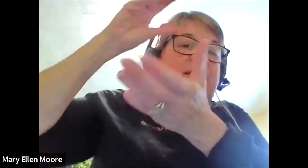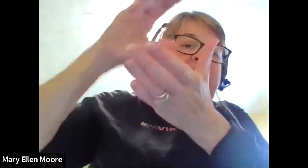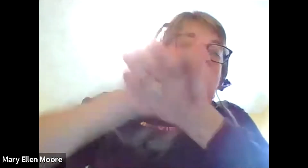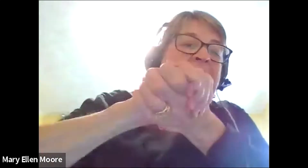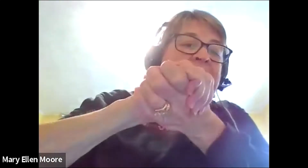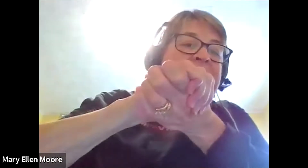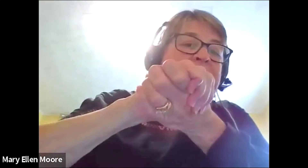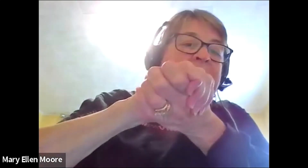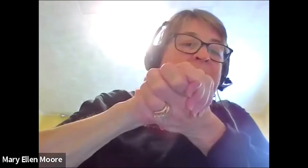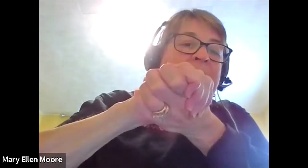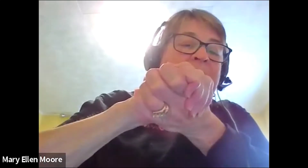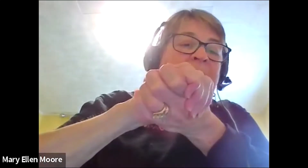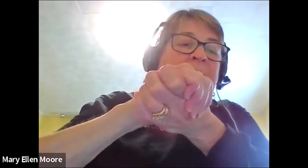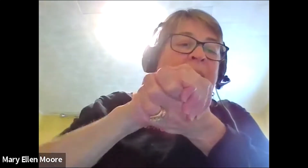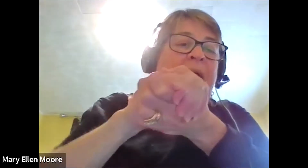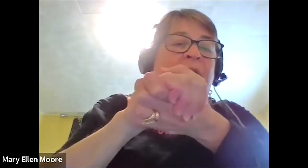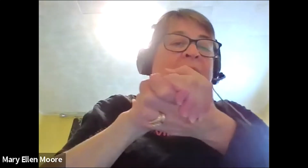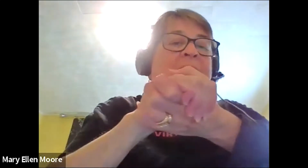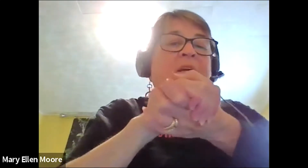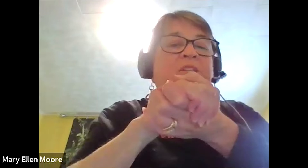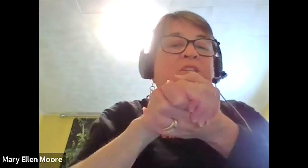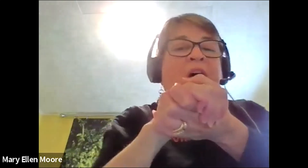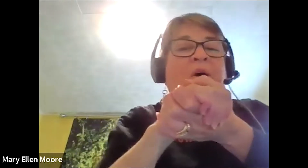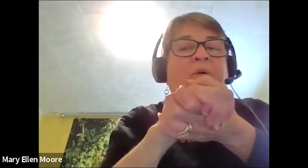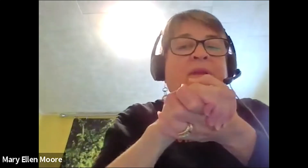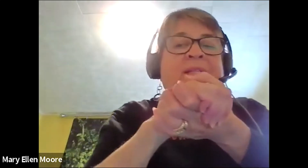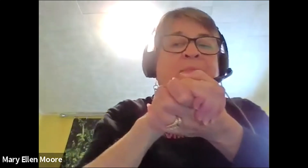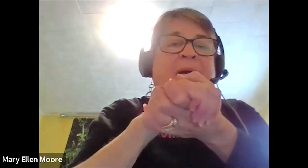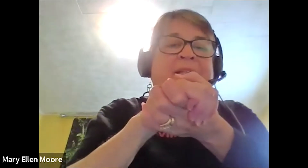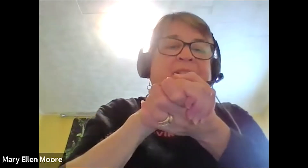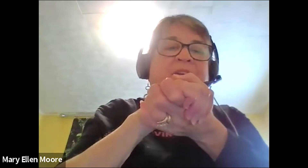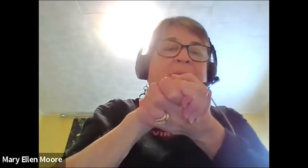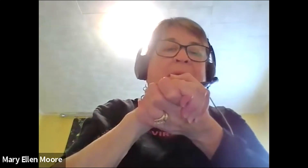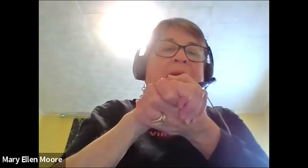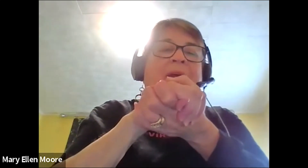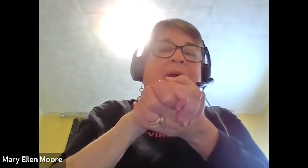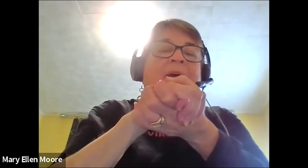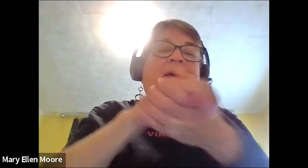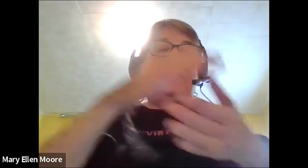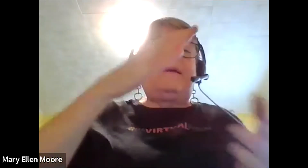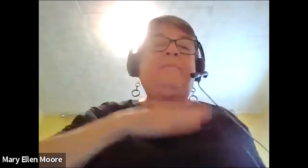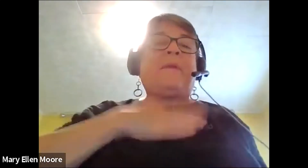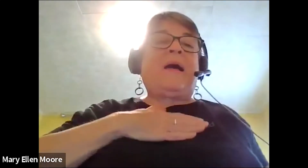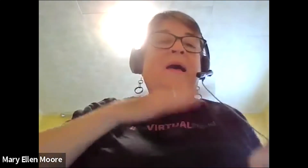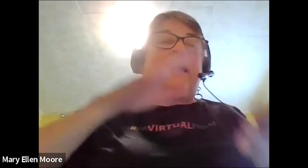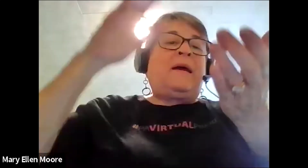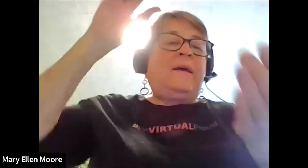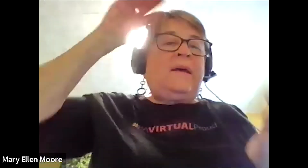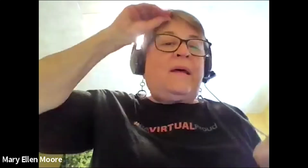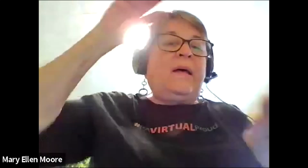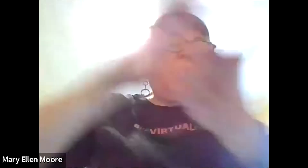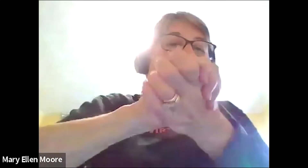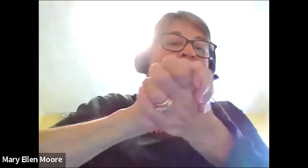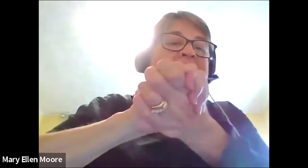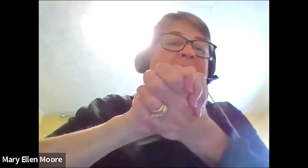is my husband. Okay. All right. So let's practice here a minute. My